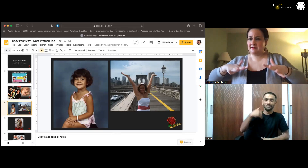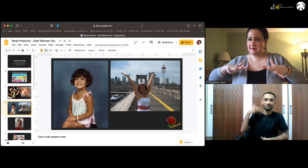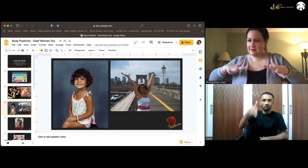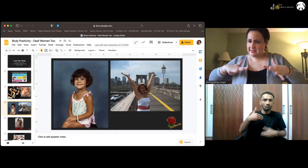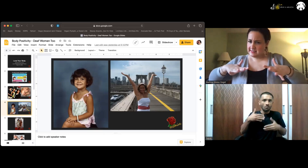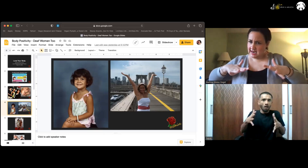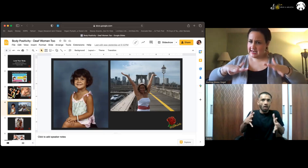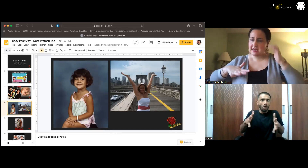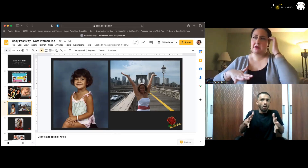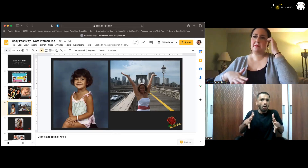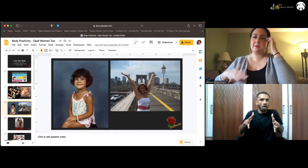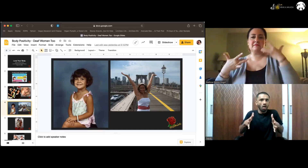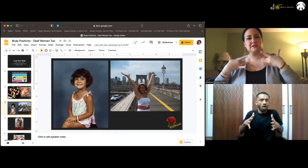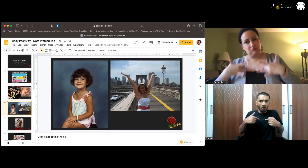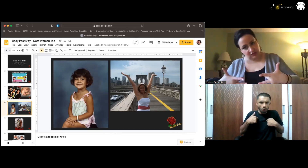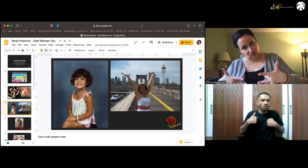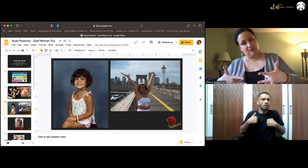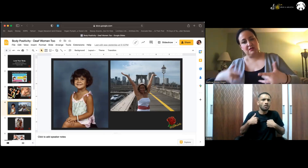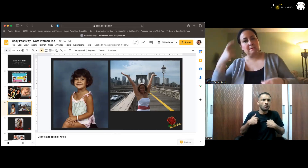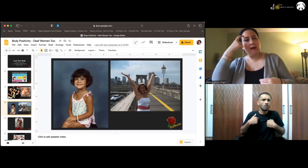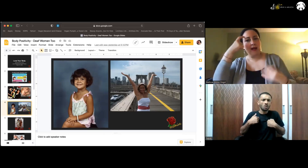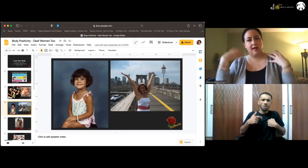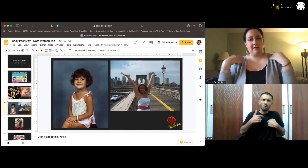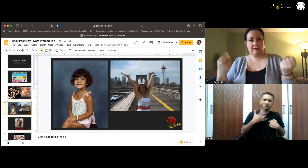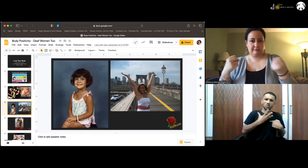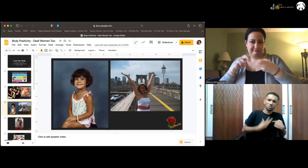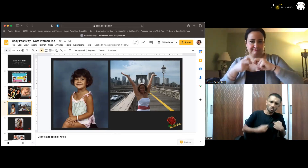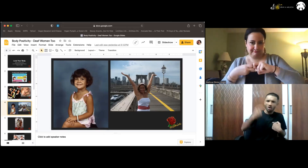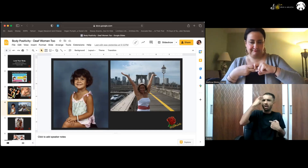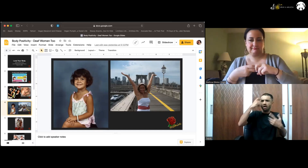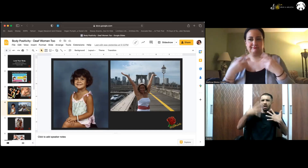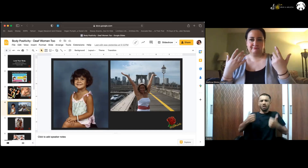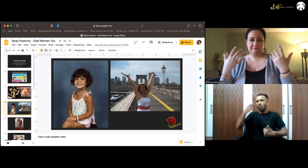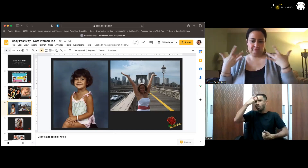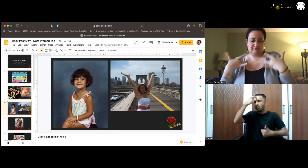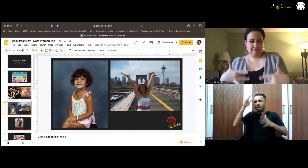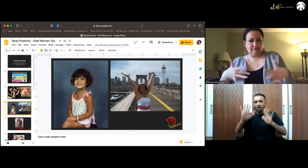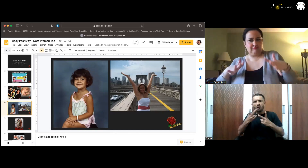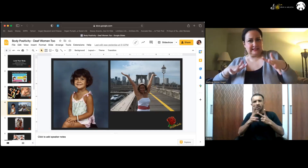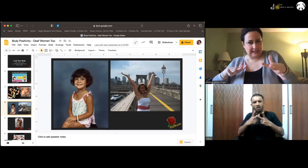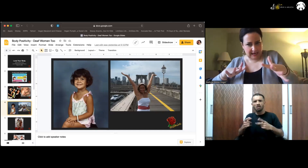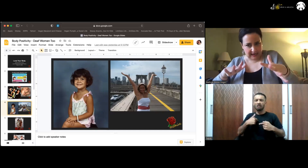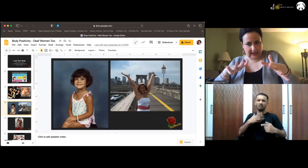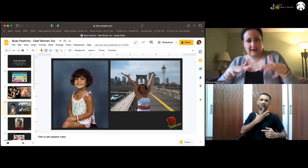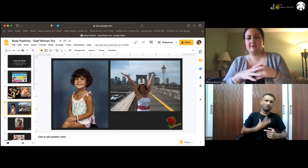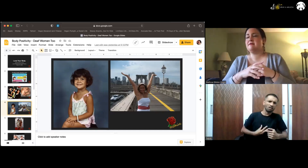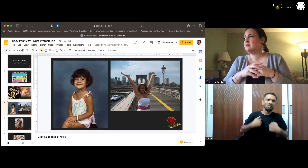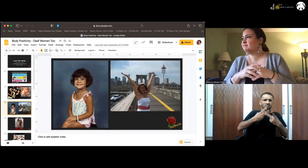York City, I remember I was so shivering, I was scared. I was little conscious and very sad